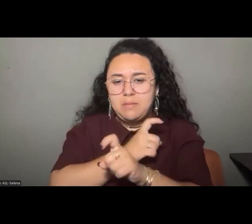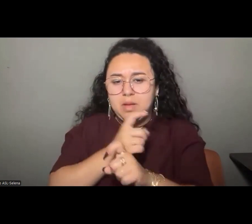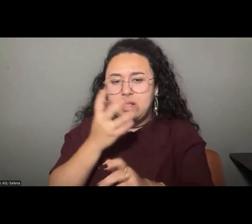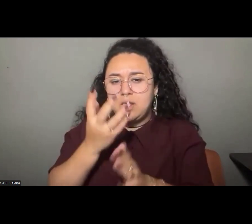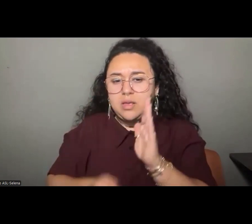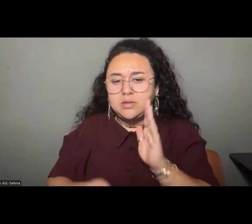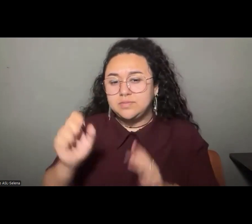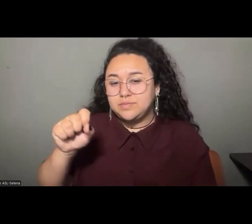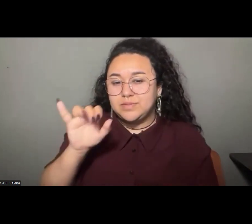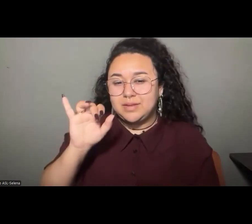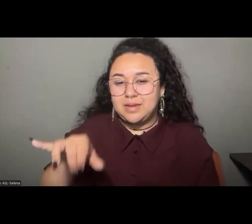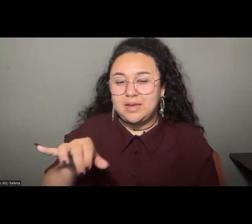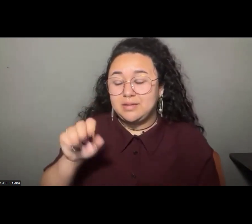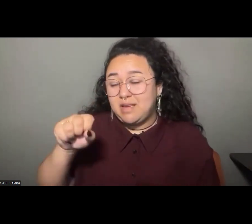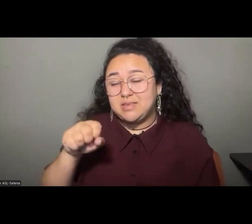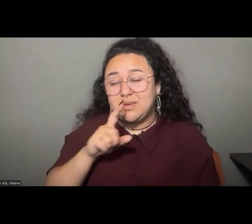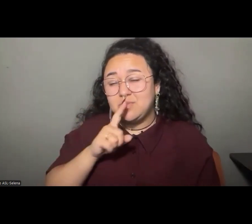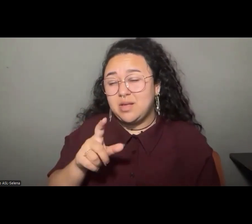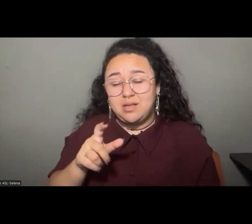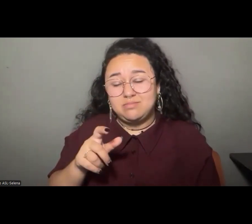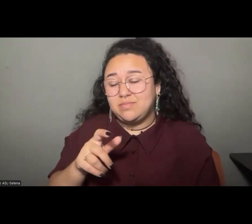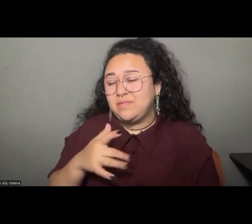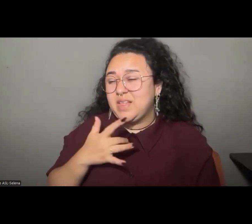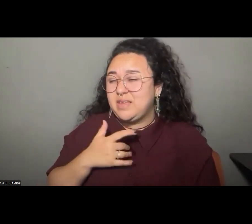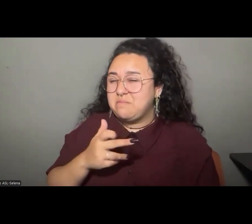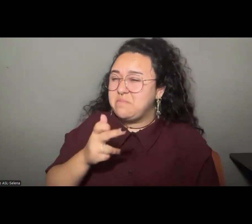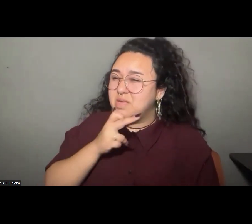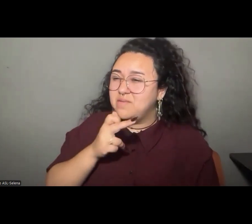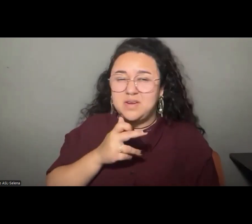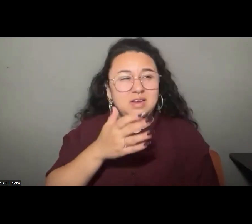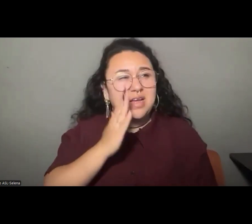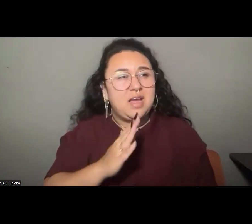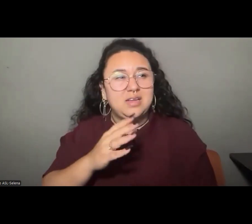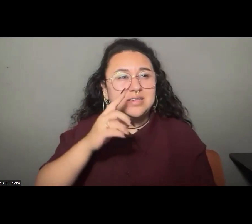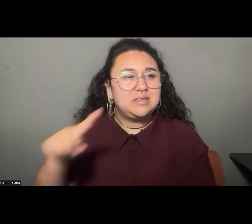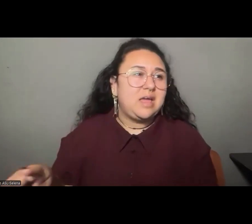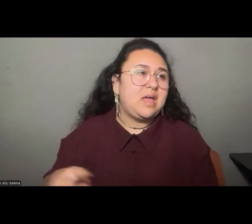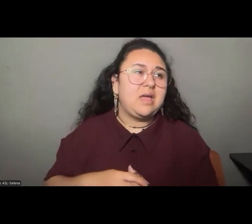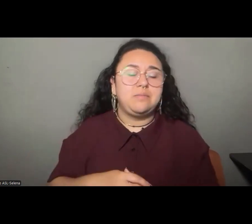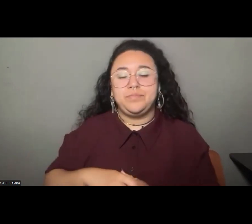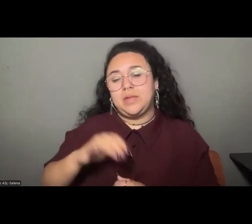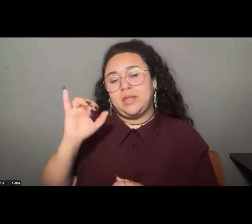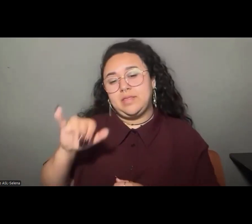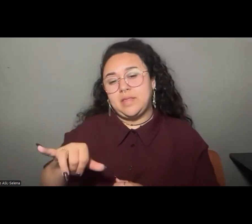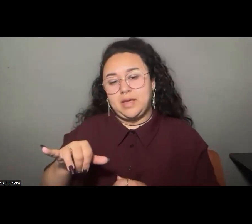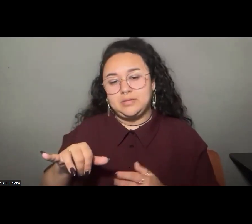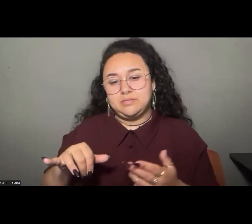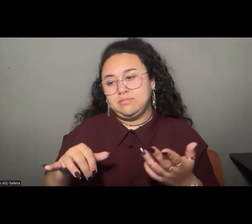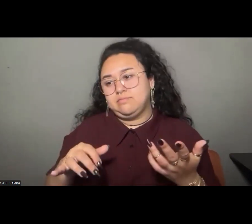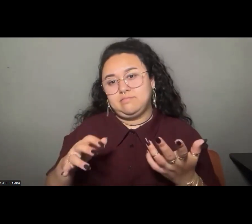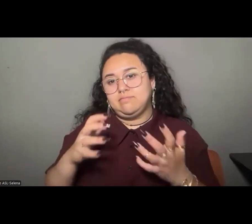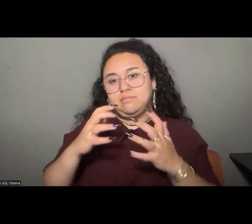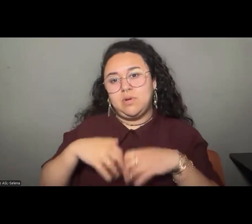also a real motherfucker where I'm just like, God damn it. Um, that's the break, that's the break.